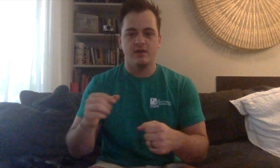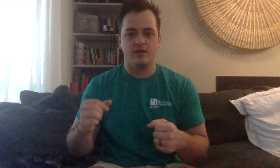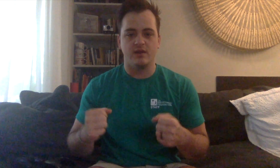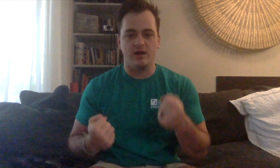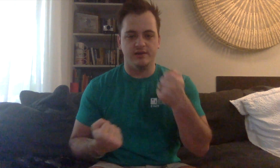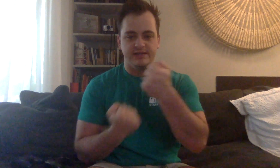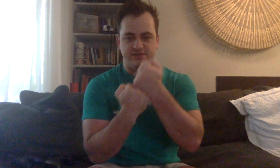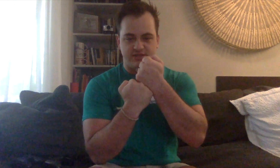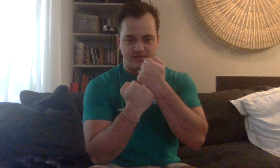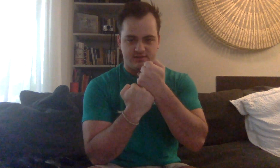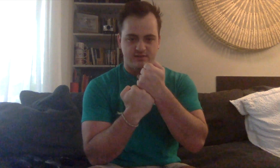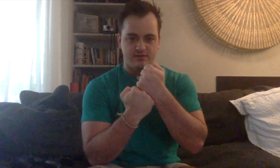allegiance.